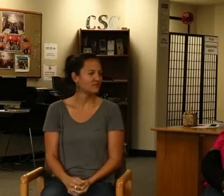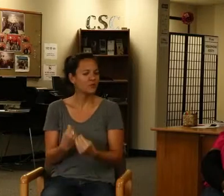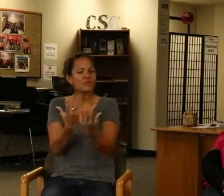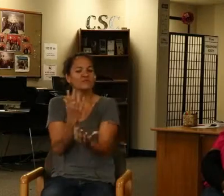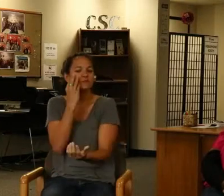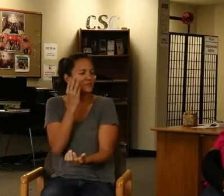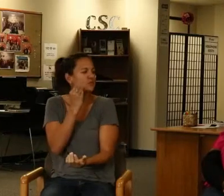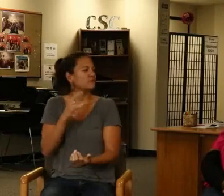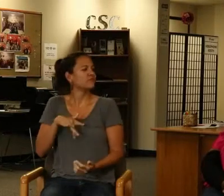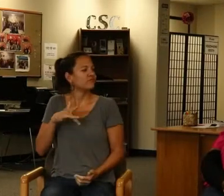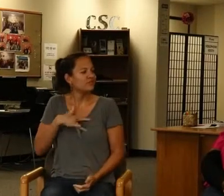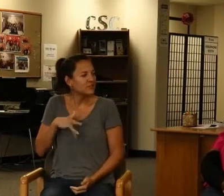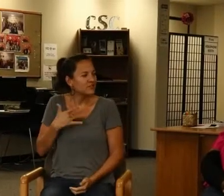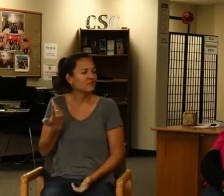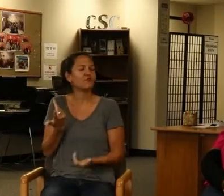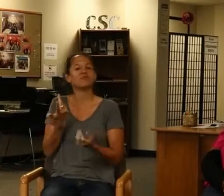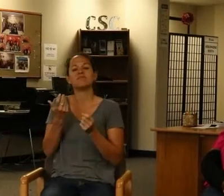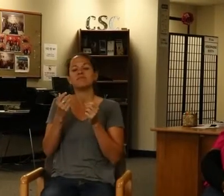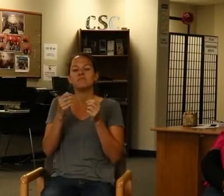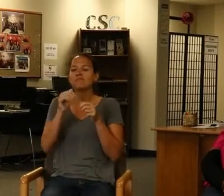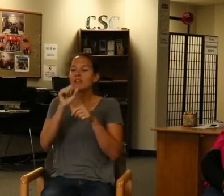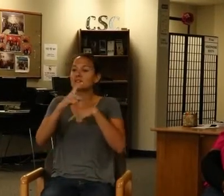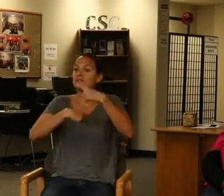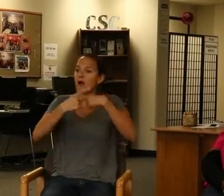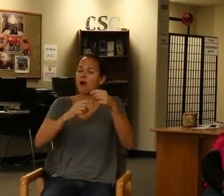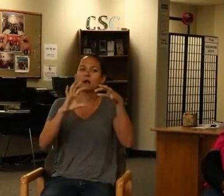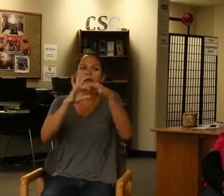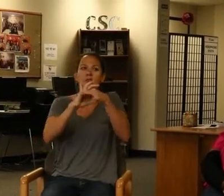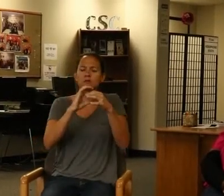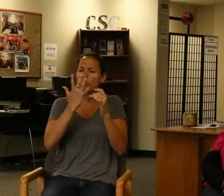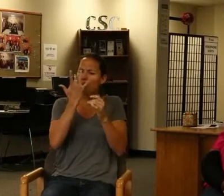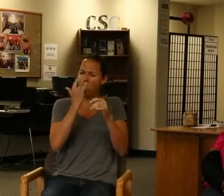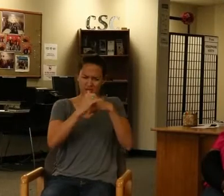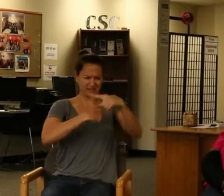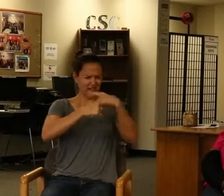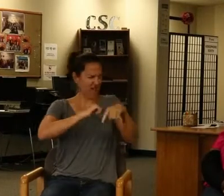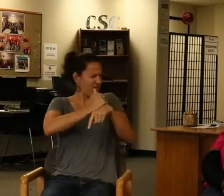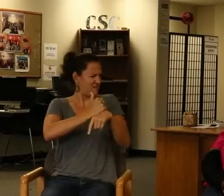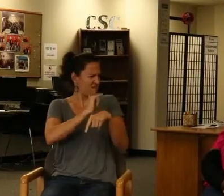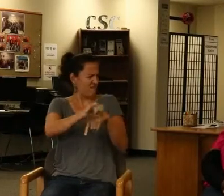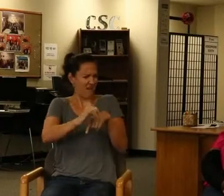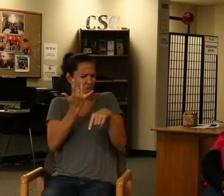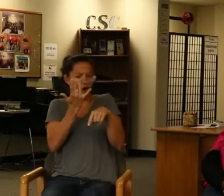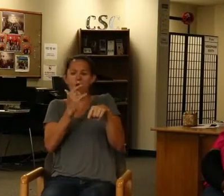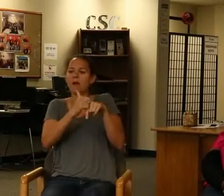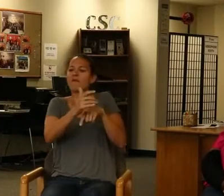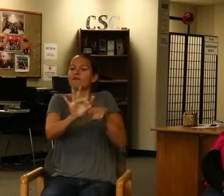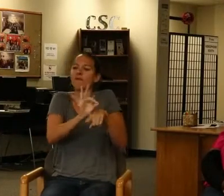physical surroundings. It gives him that exposure, the feeling. So you have the connection between what the sign is and why